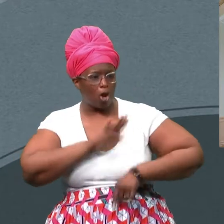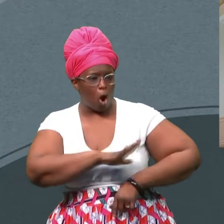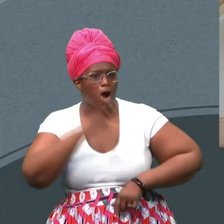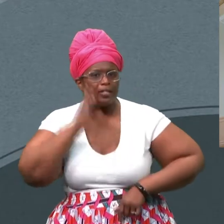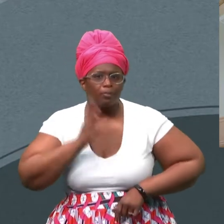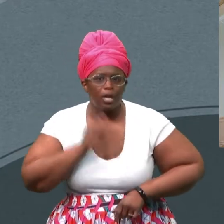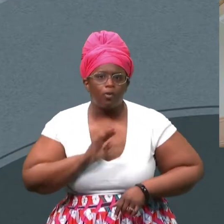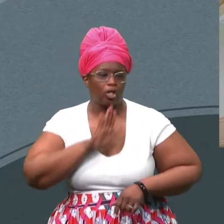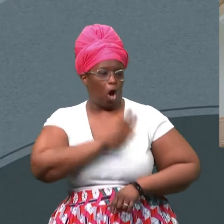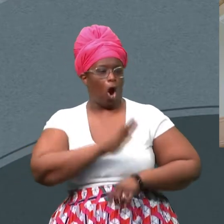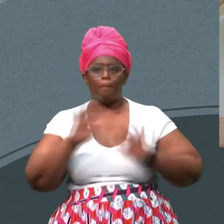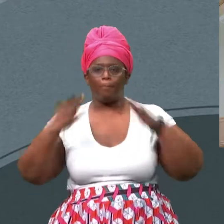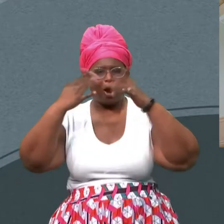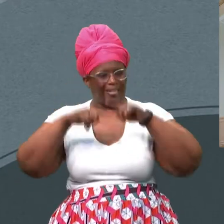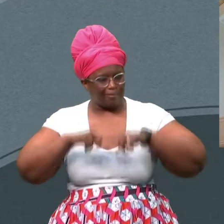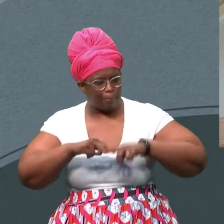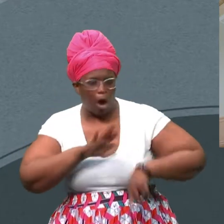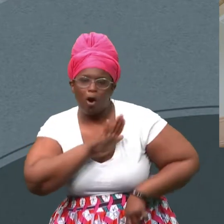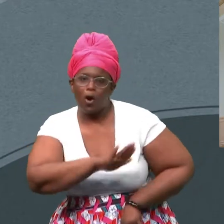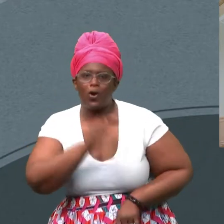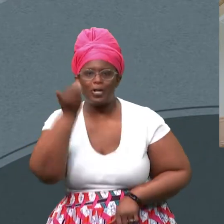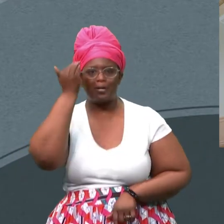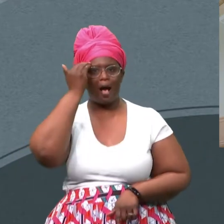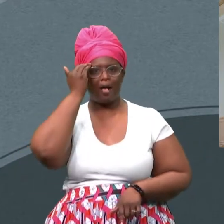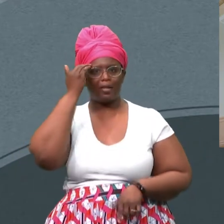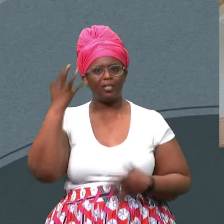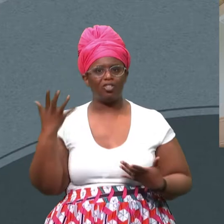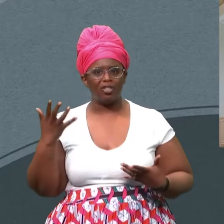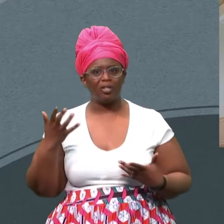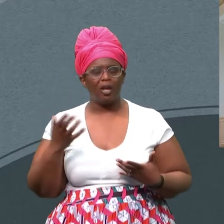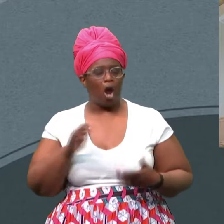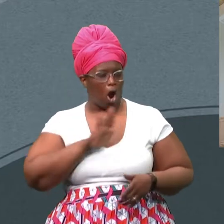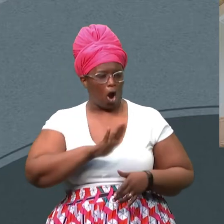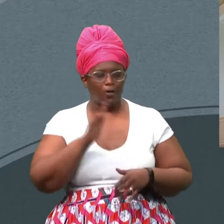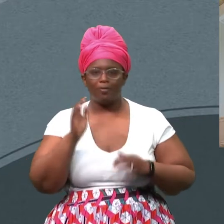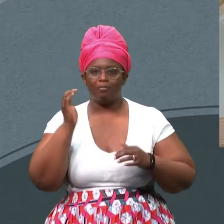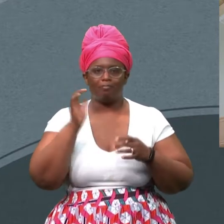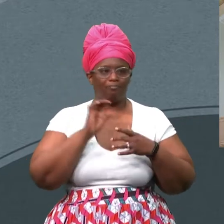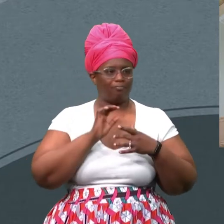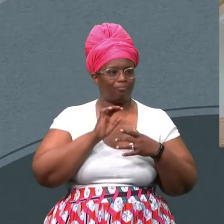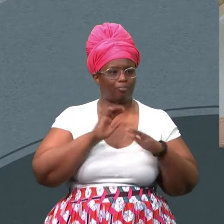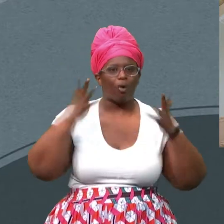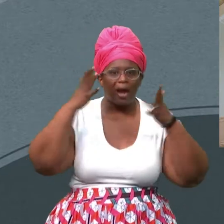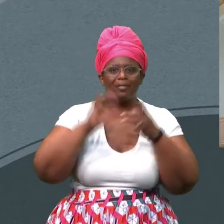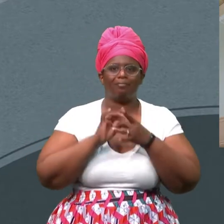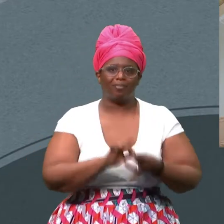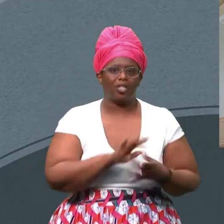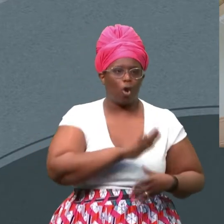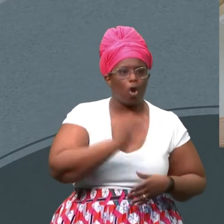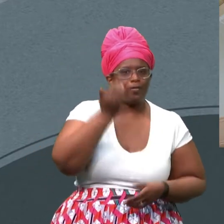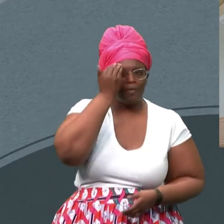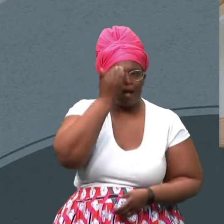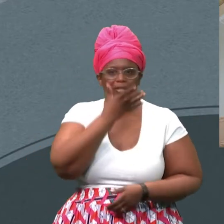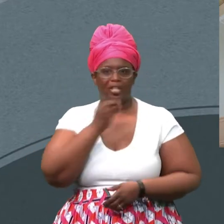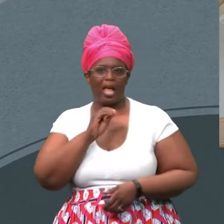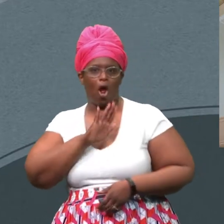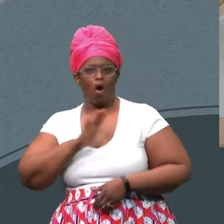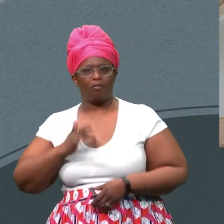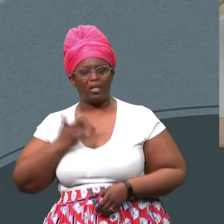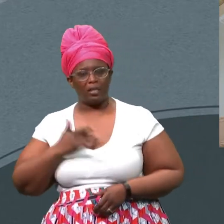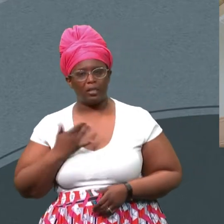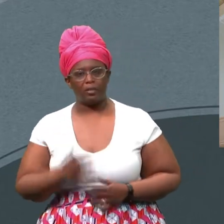fact, what blows my mind when I read the Magnificat is that it is